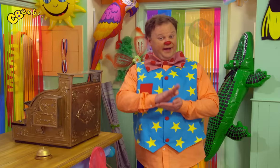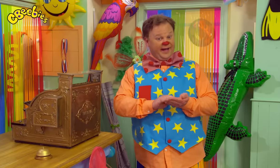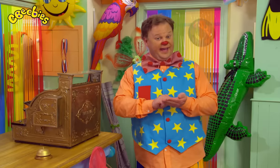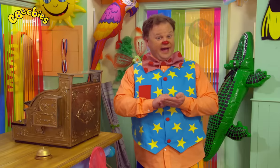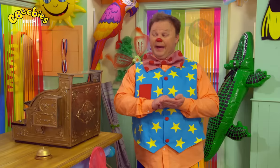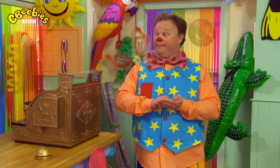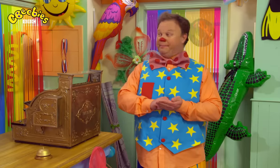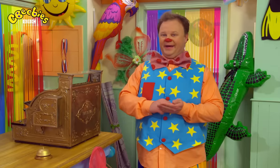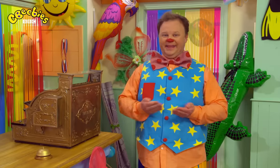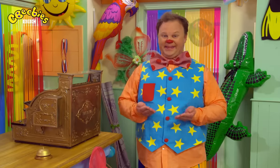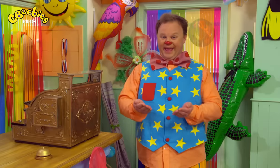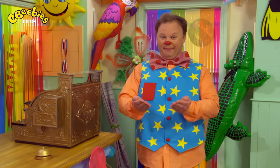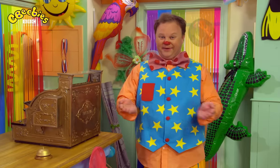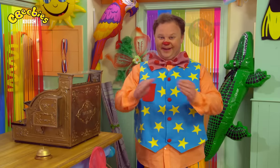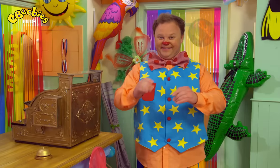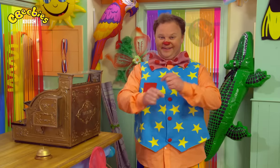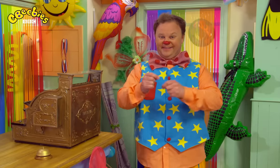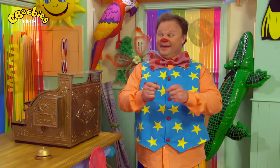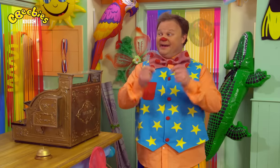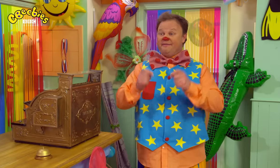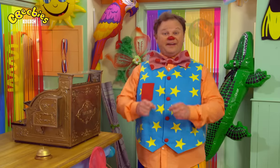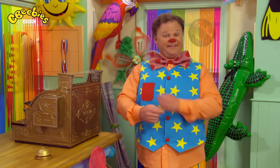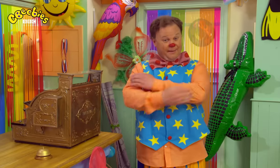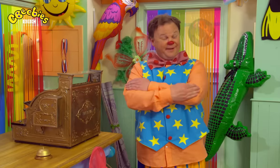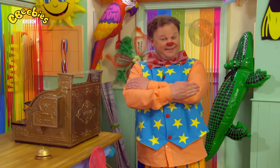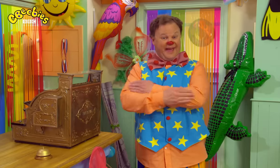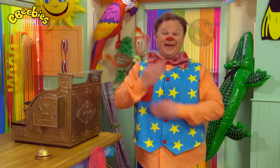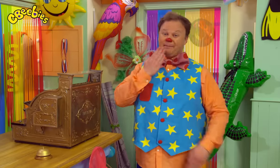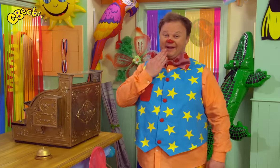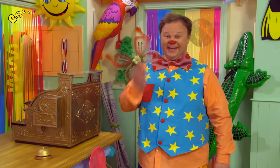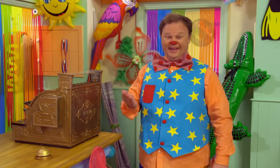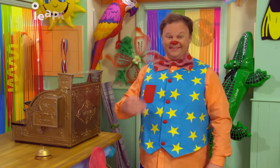buy a birthday present for Tumble Ted, please?